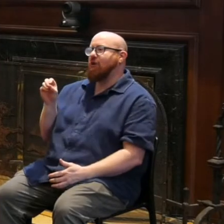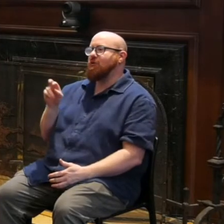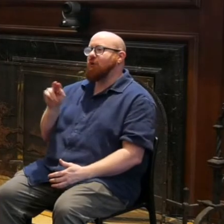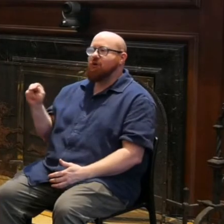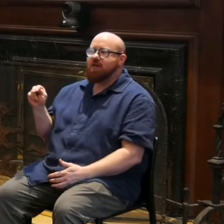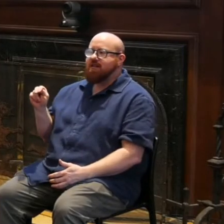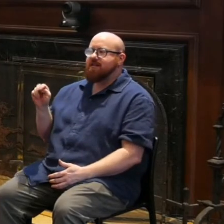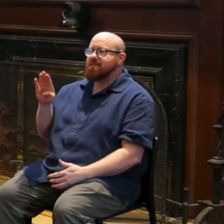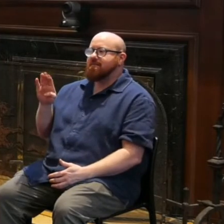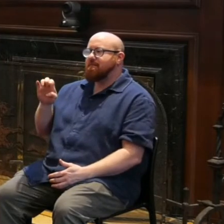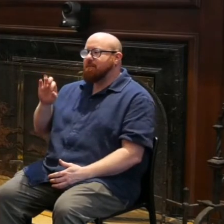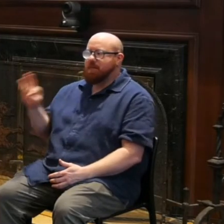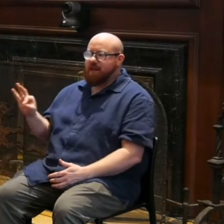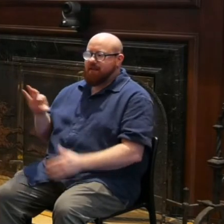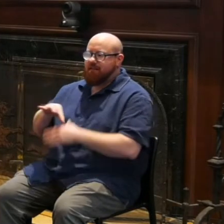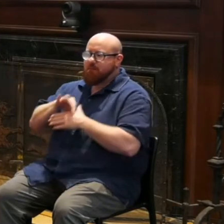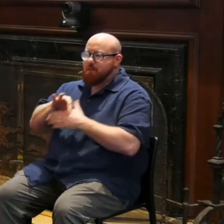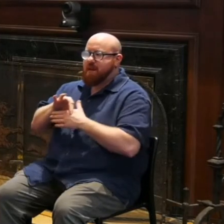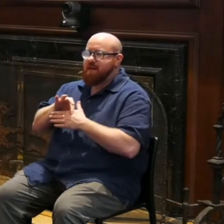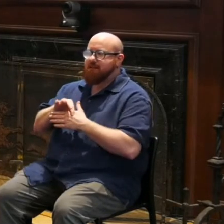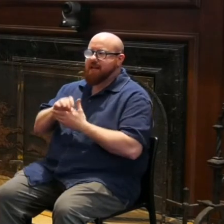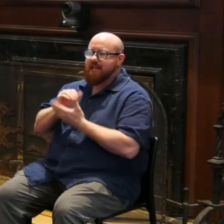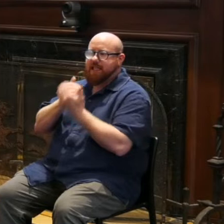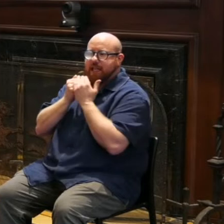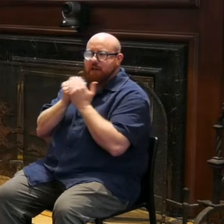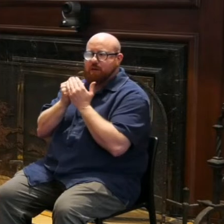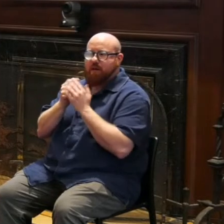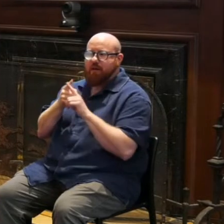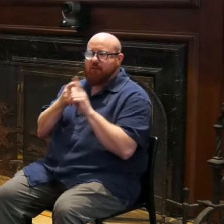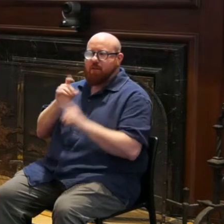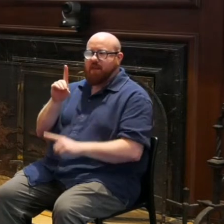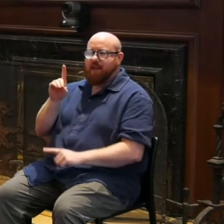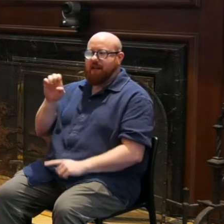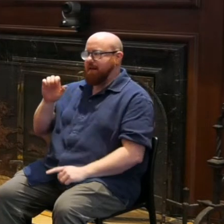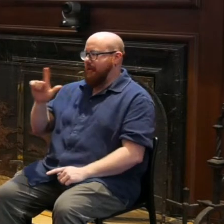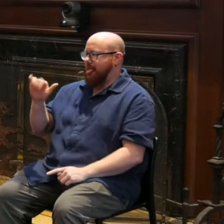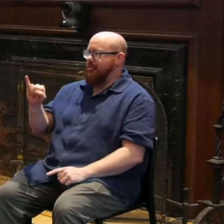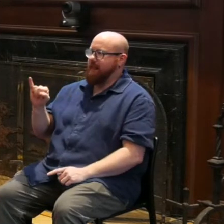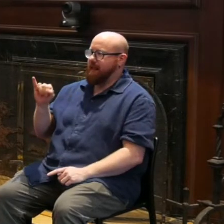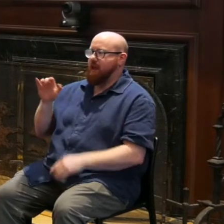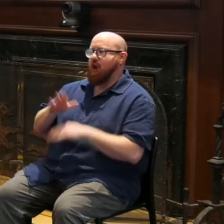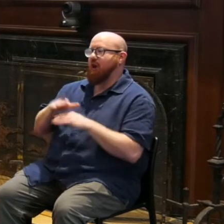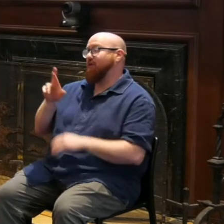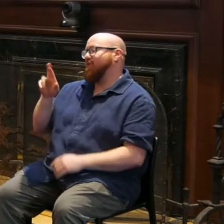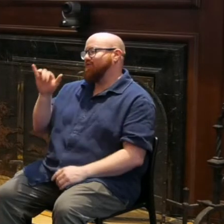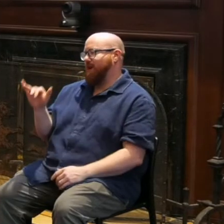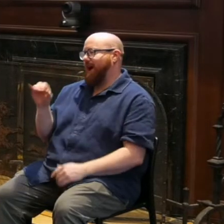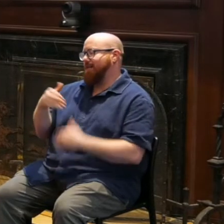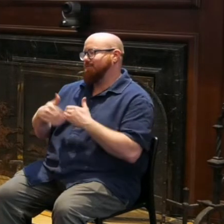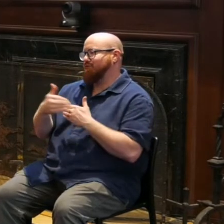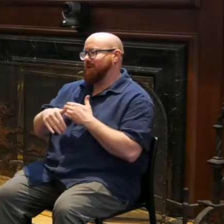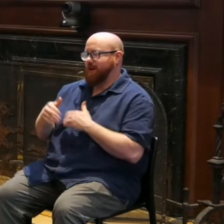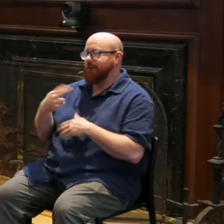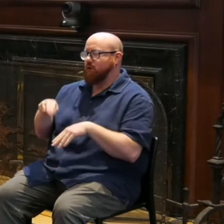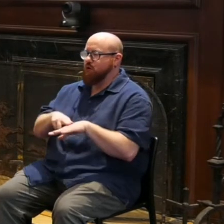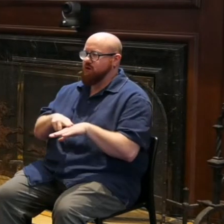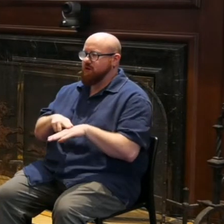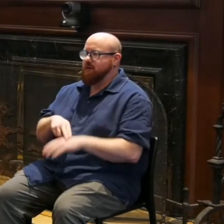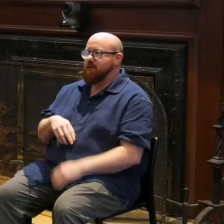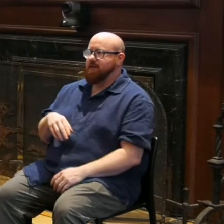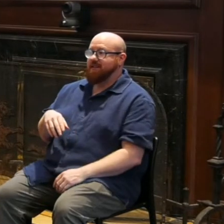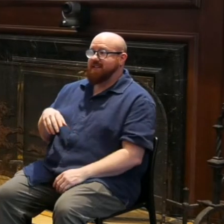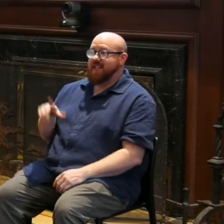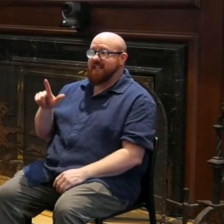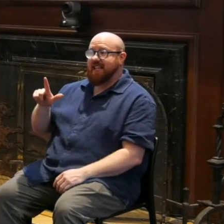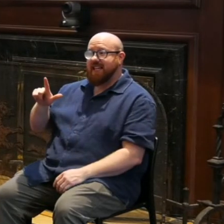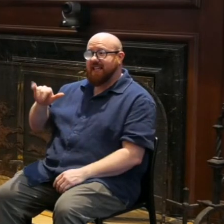from the Carnegie Deli on rye, of course, and Switzer's licorice bits. Oh,